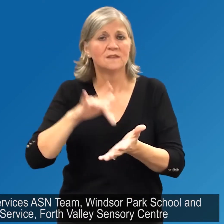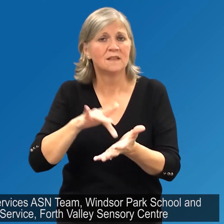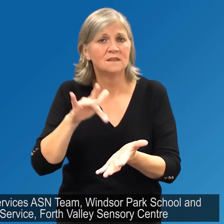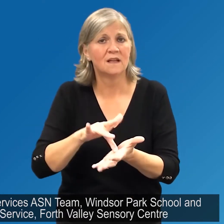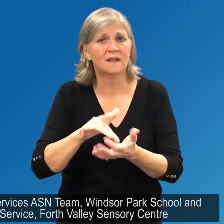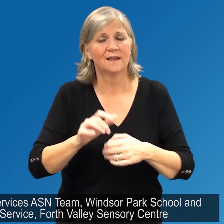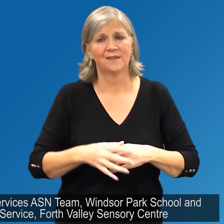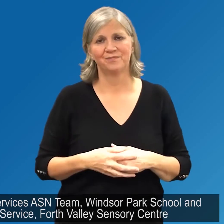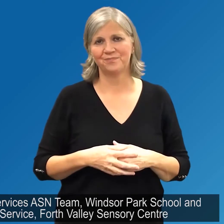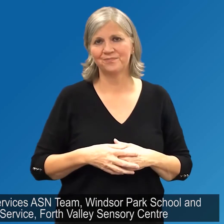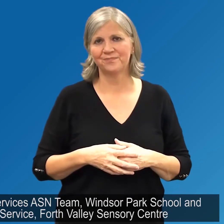Centre.